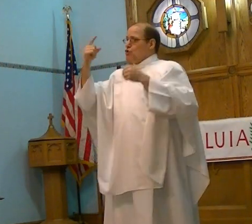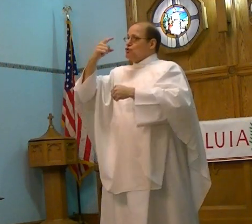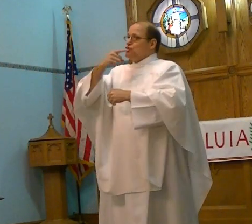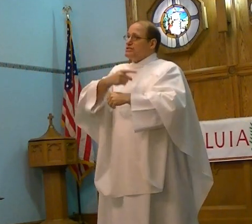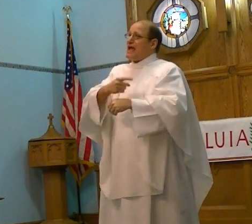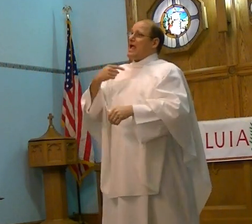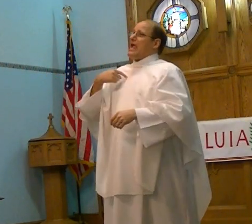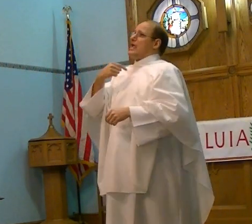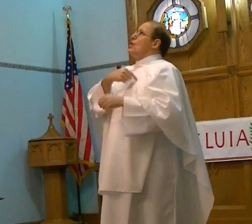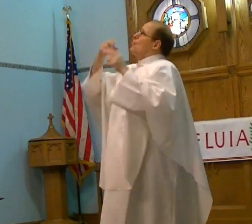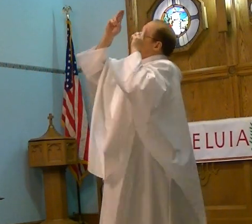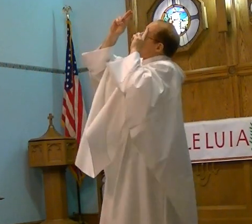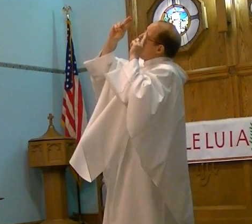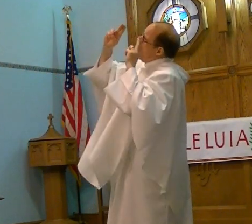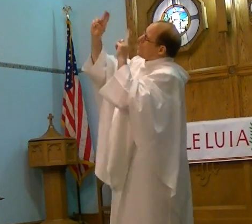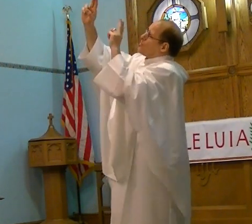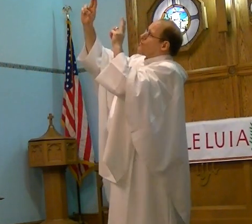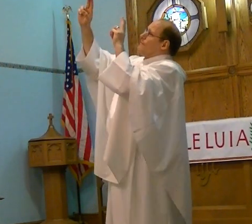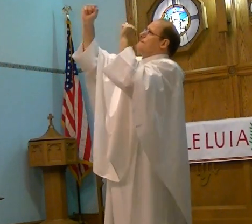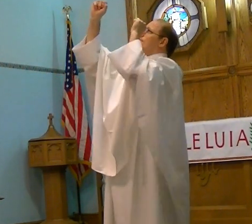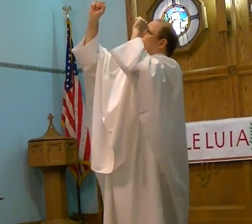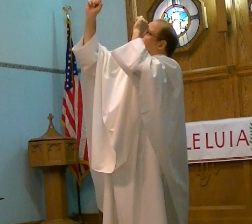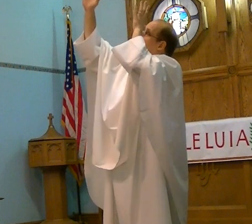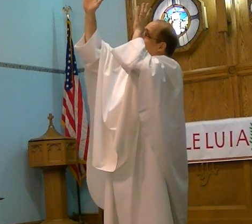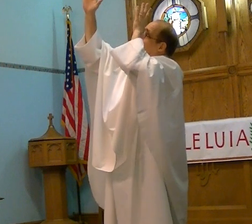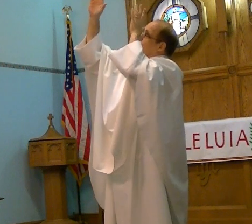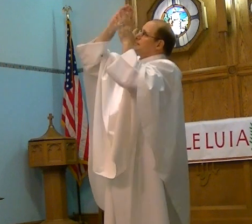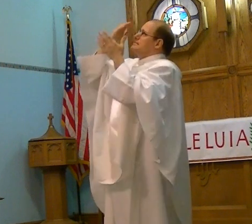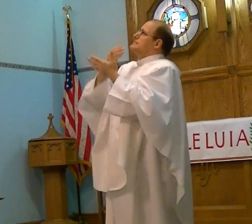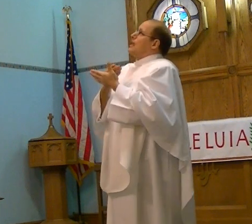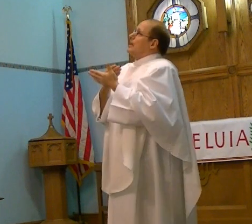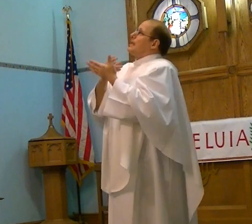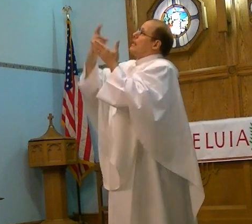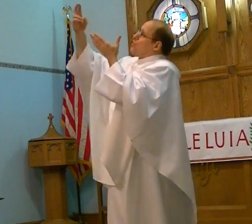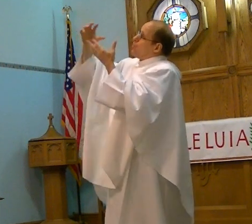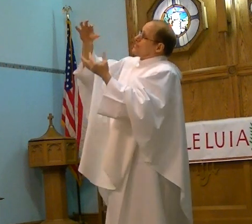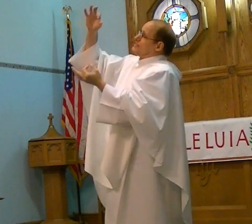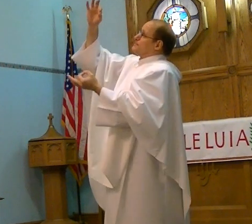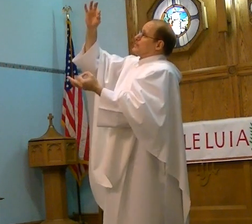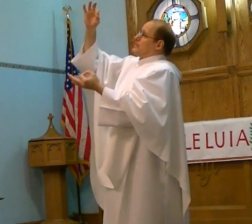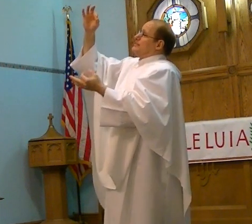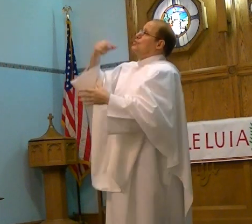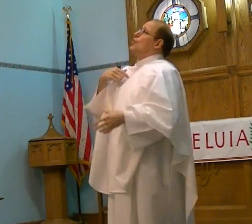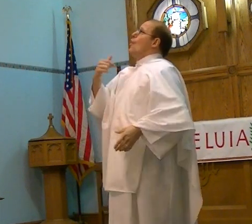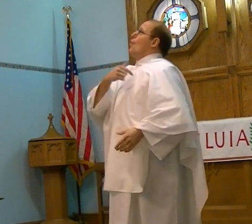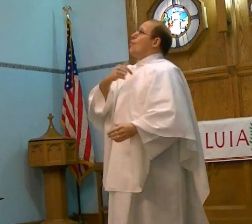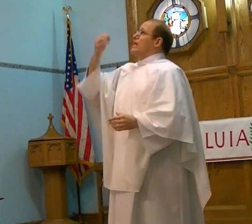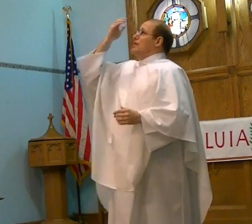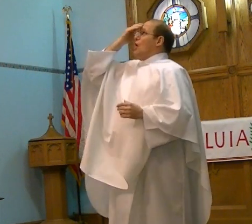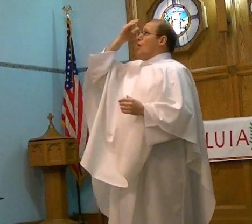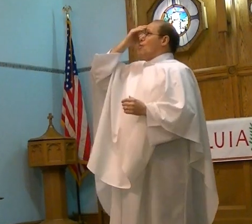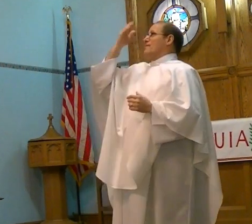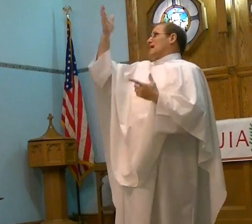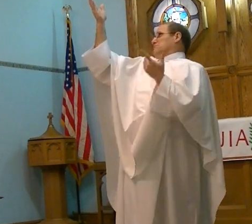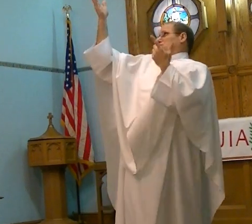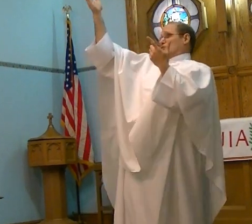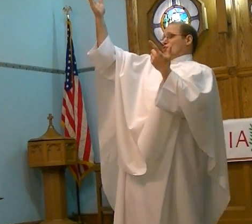Today we honor Father, Son, and Holy Spirit. We know that you